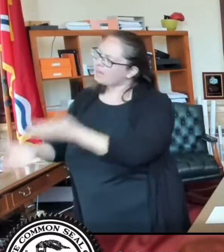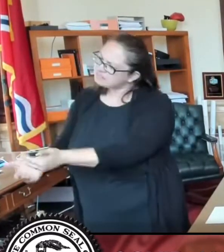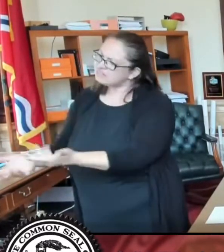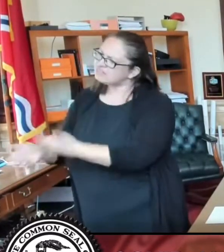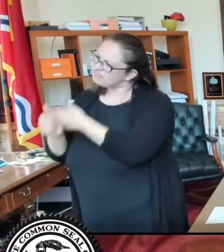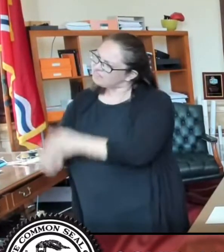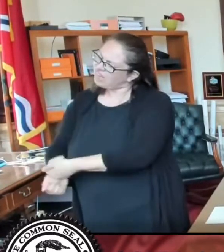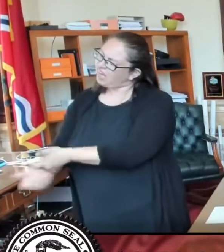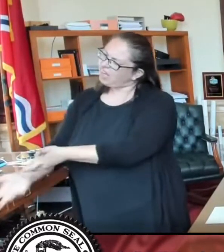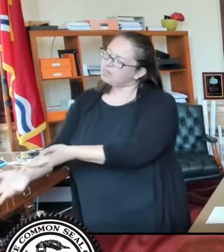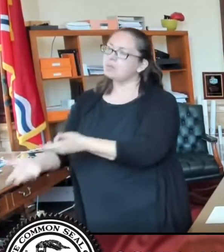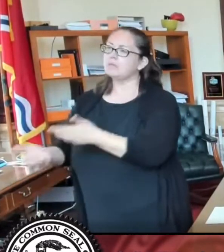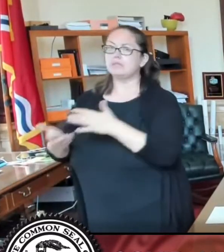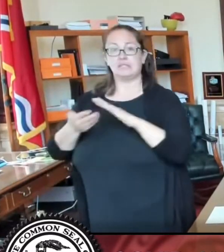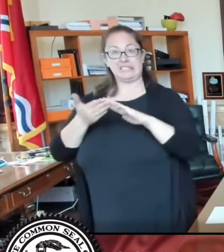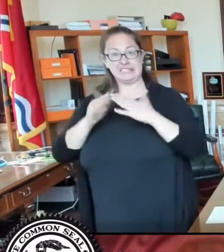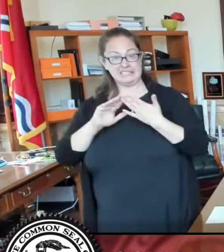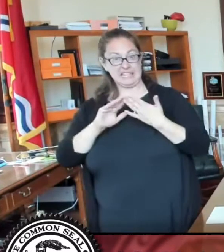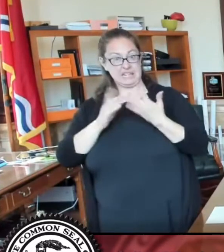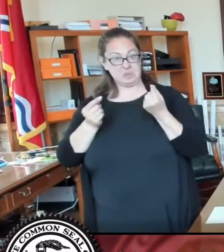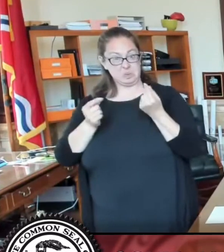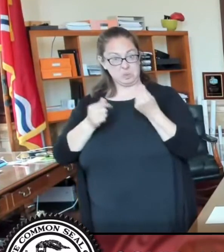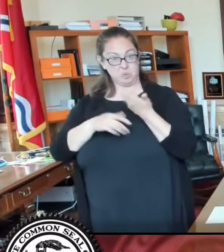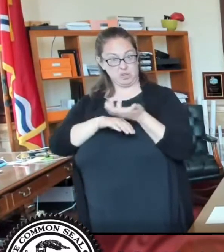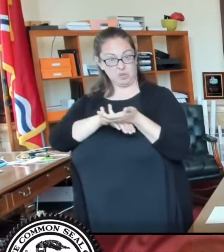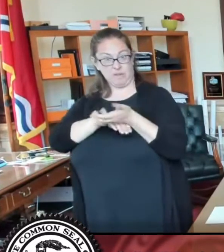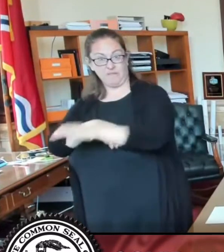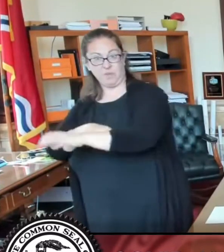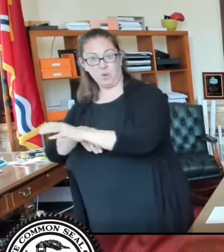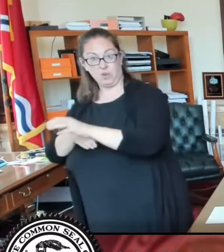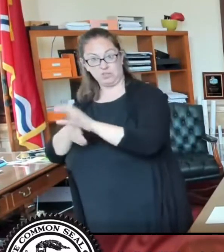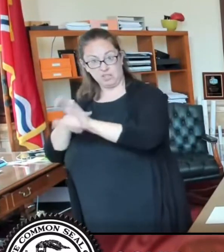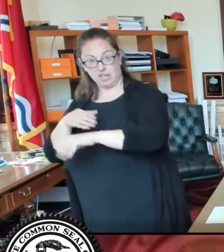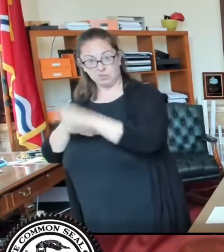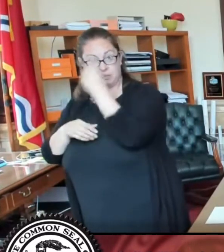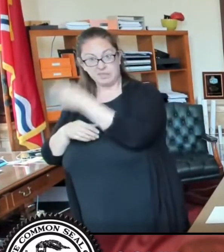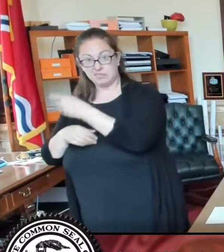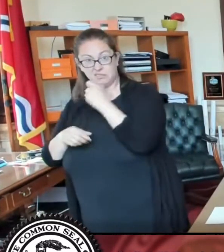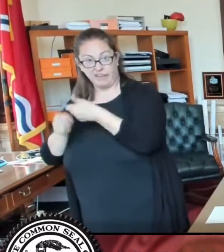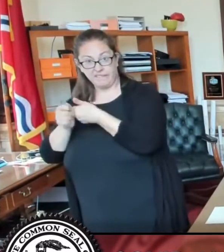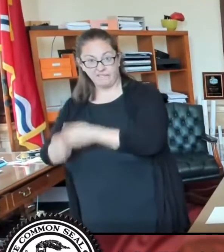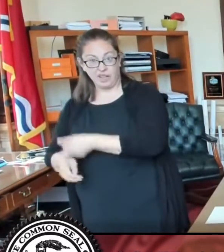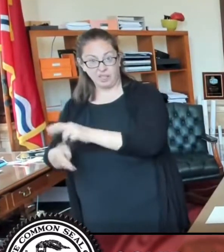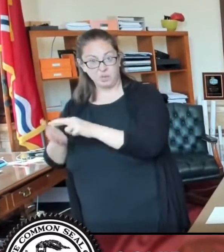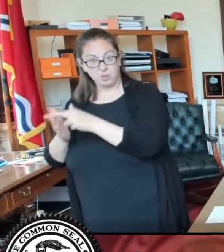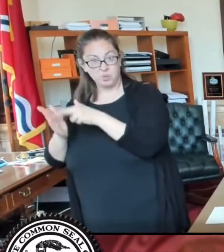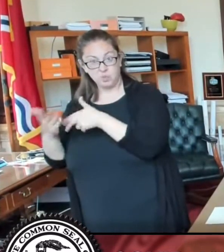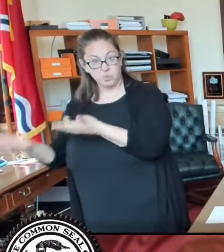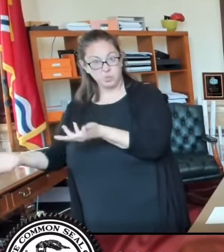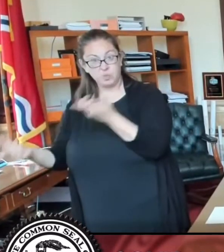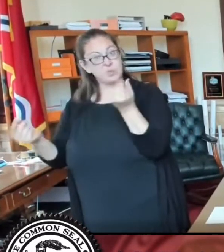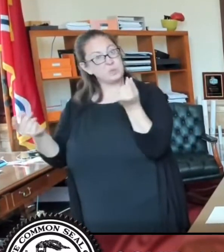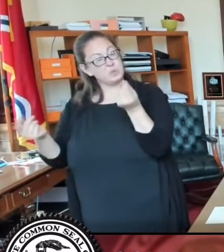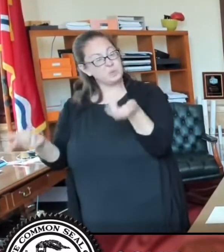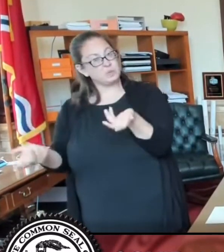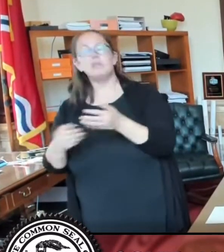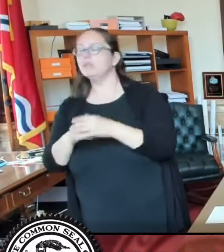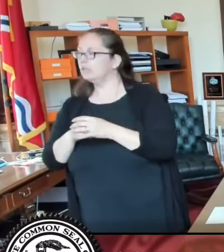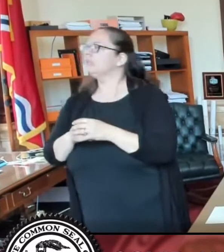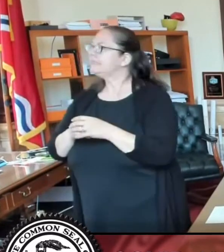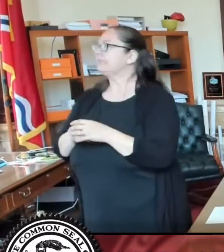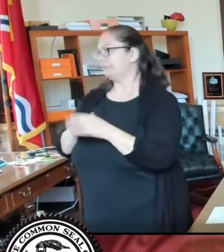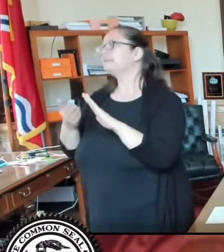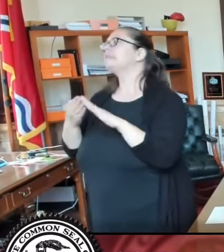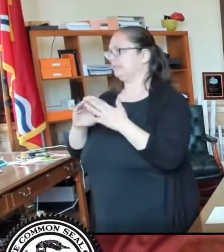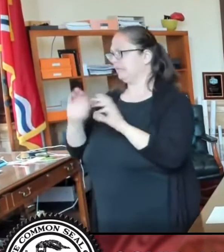can do to enforce this with consequences for not following the rule? So, yes, there are things we can